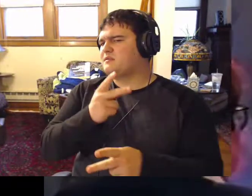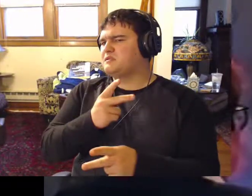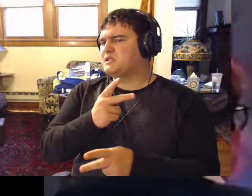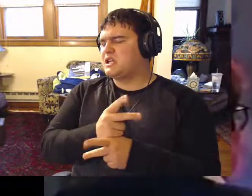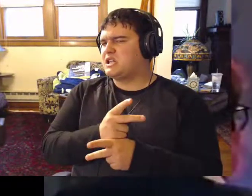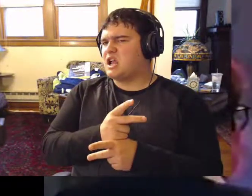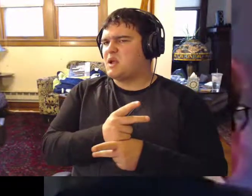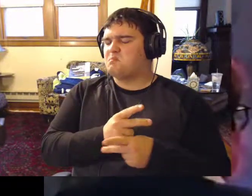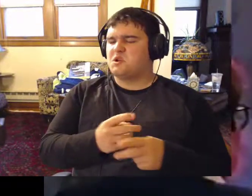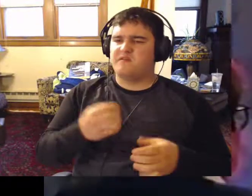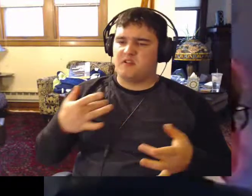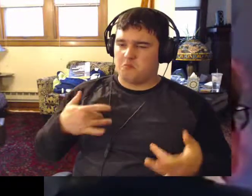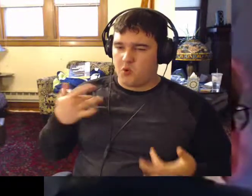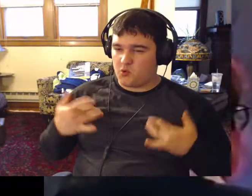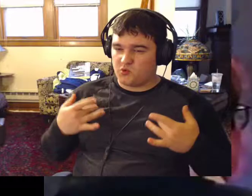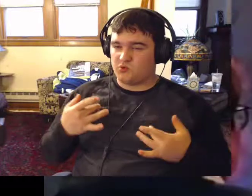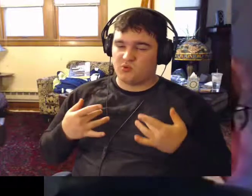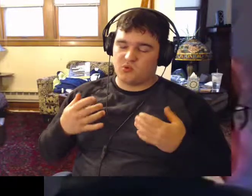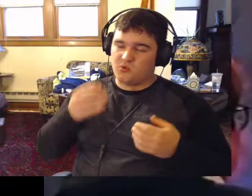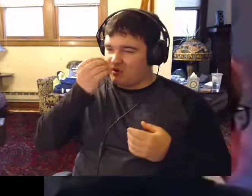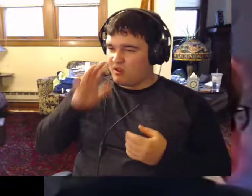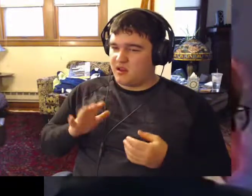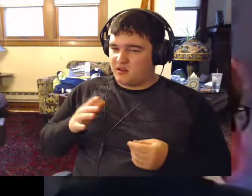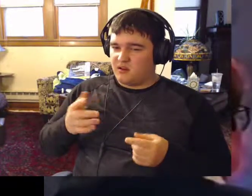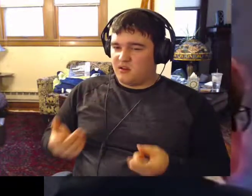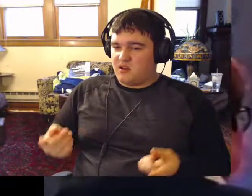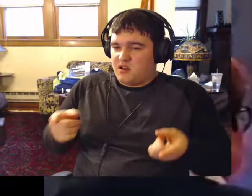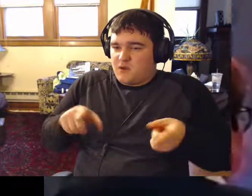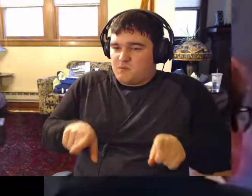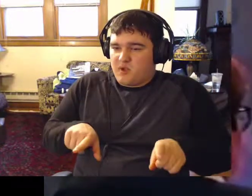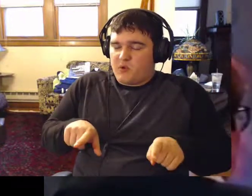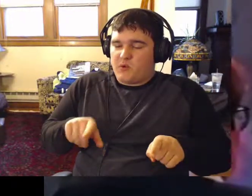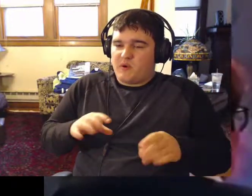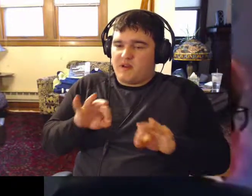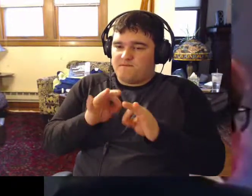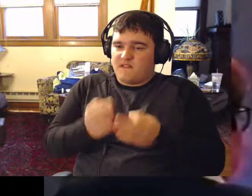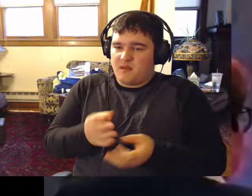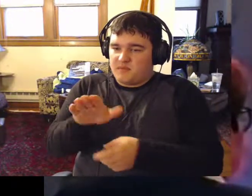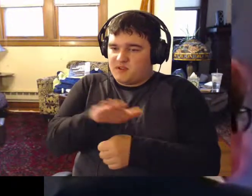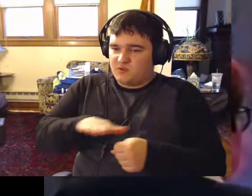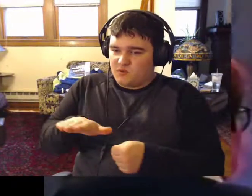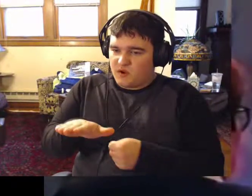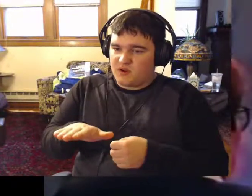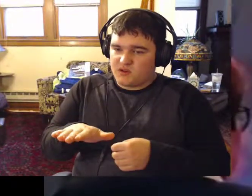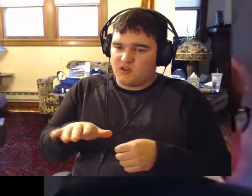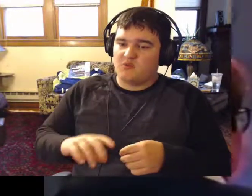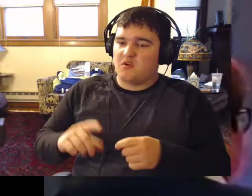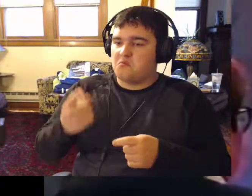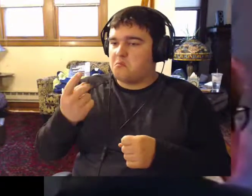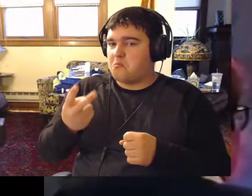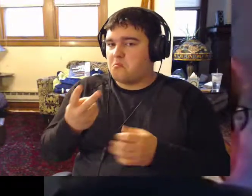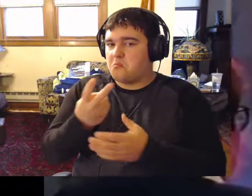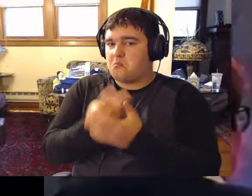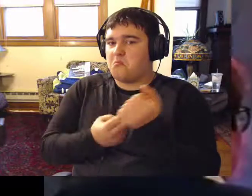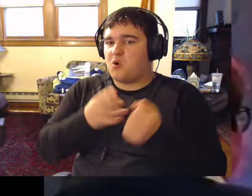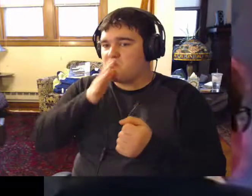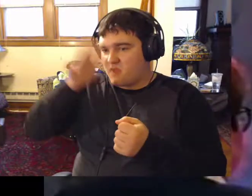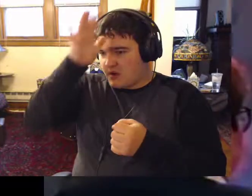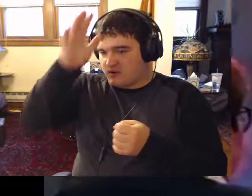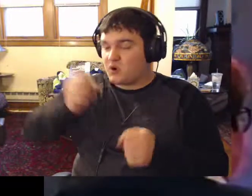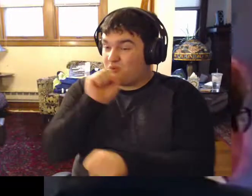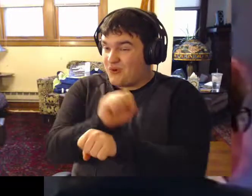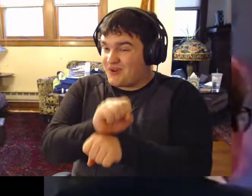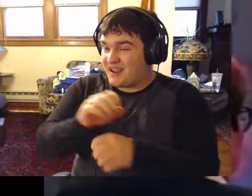neglect do you think could come about in a family situation where both parents, for instance, are working and are out of the home?